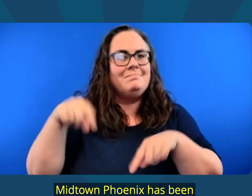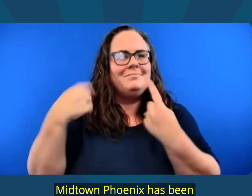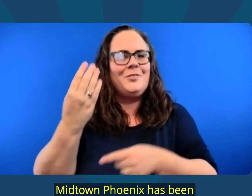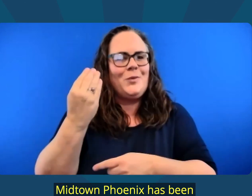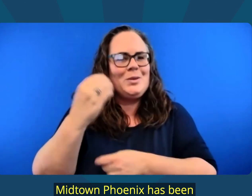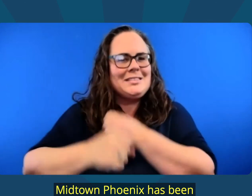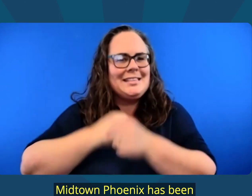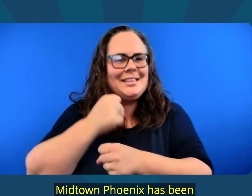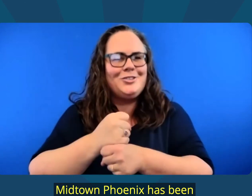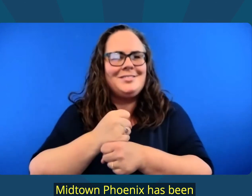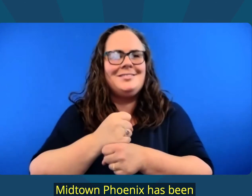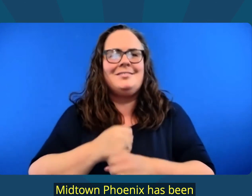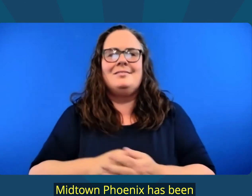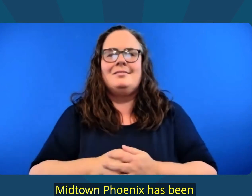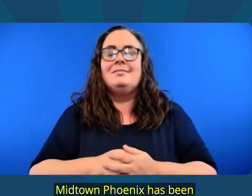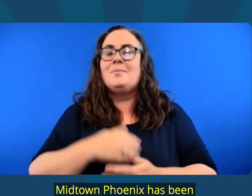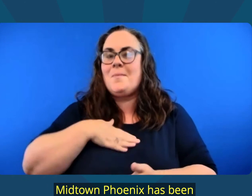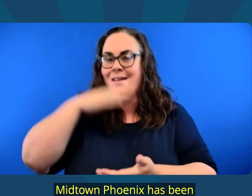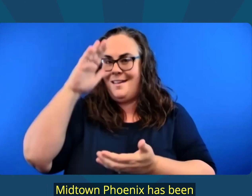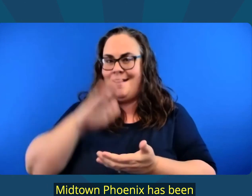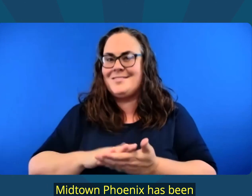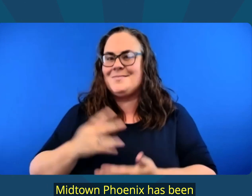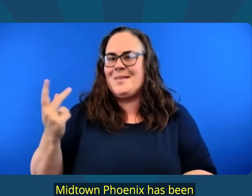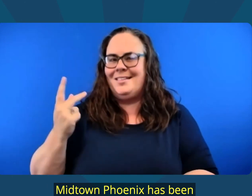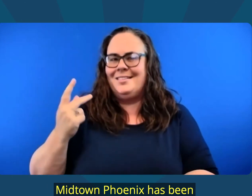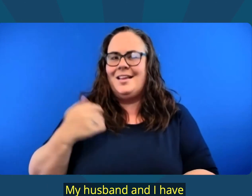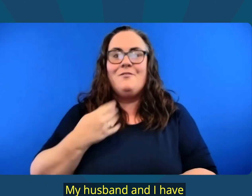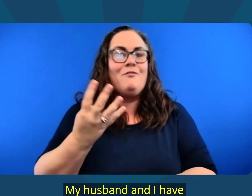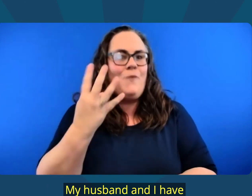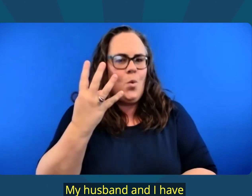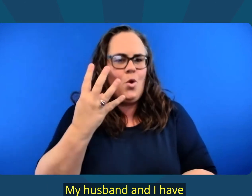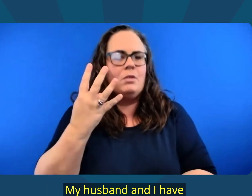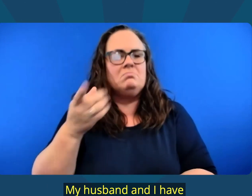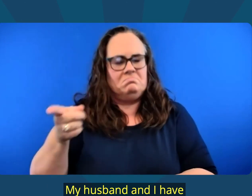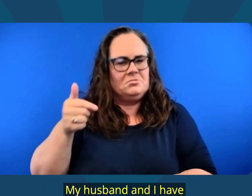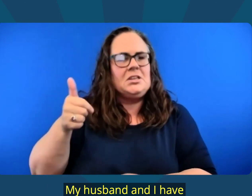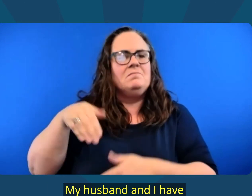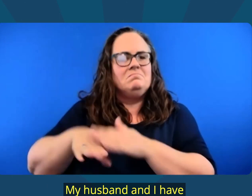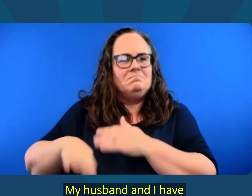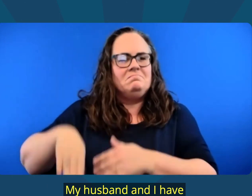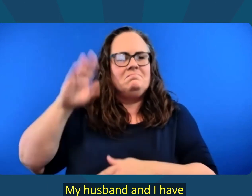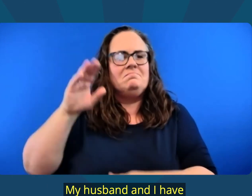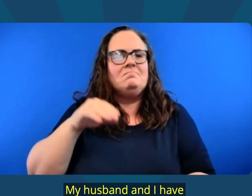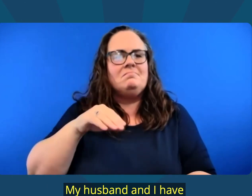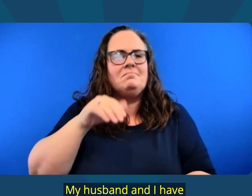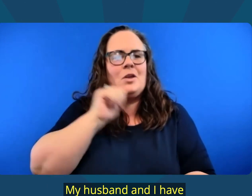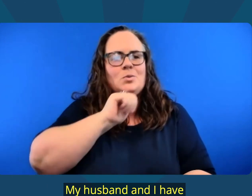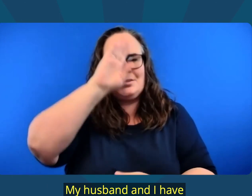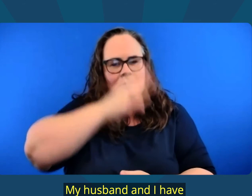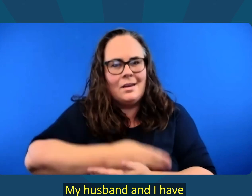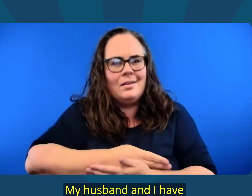Midtown Phoenix has been my home for 14 years. My husband and I have 4 native Arizona